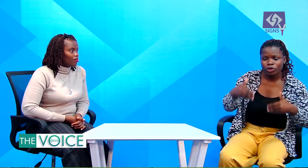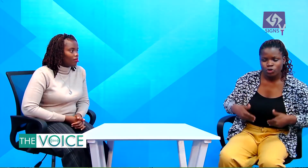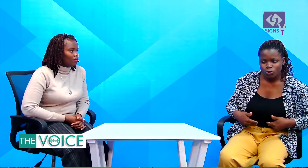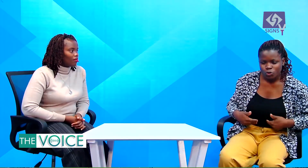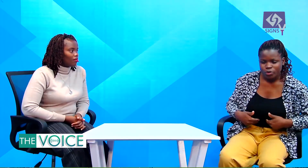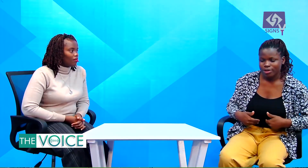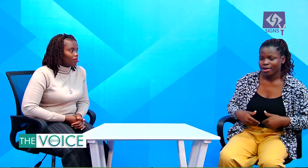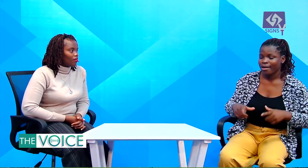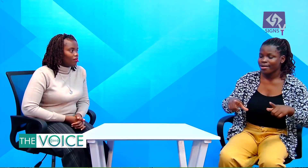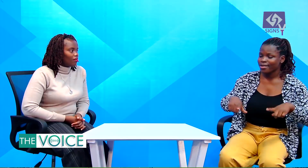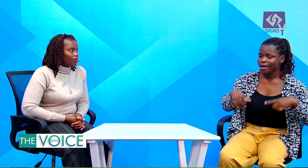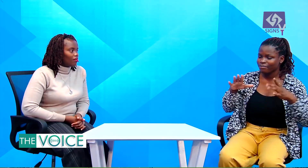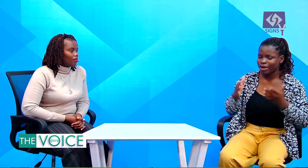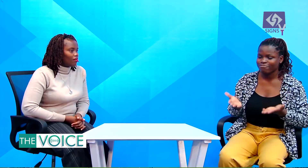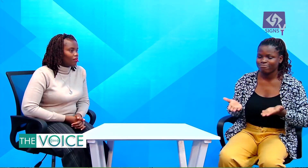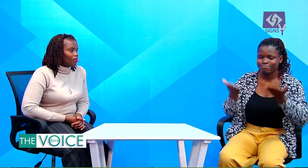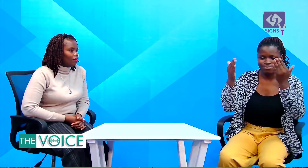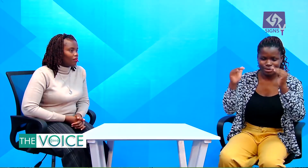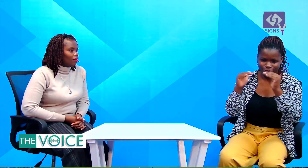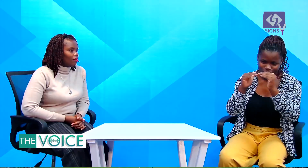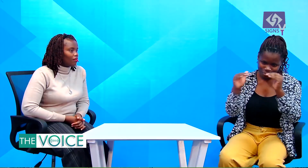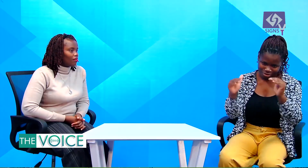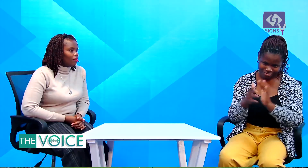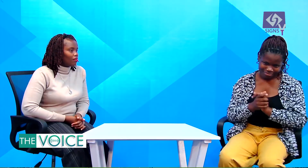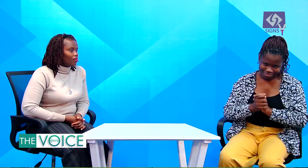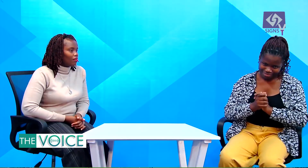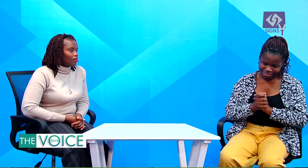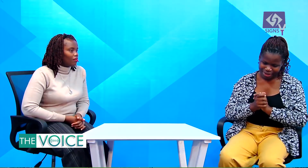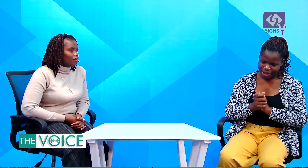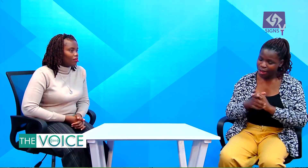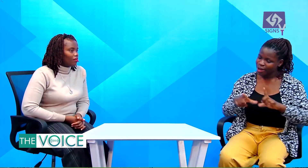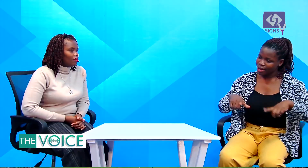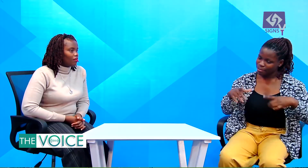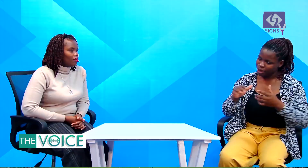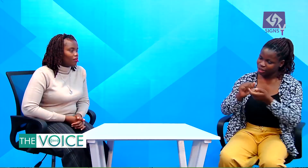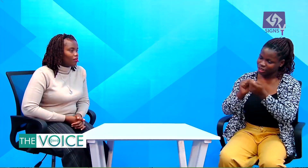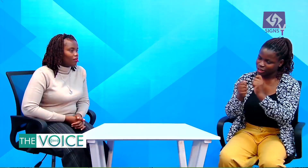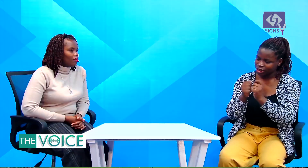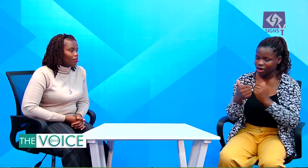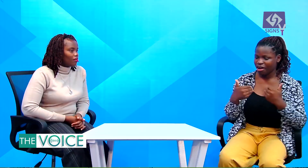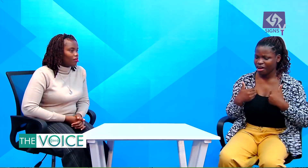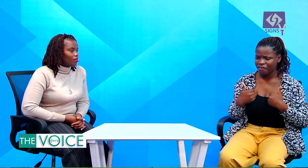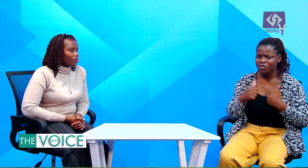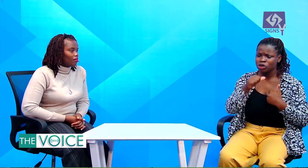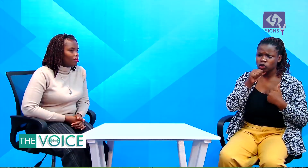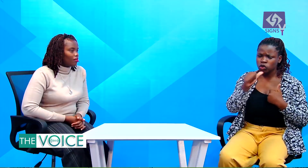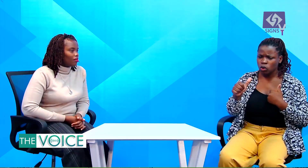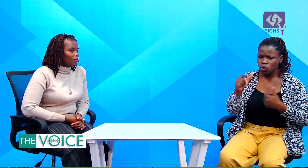to advocate for young people to improve their lives to be at an advanced level.